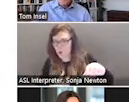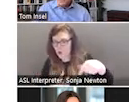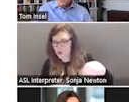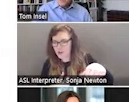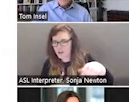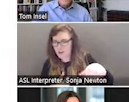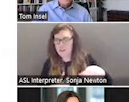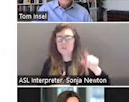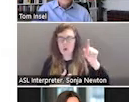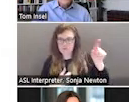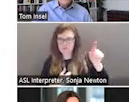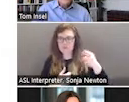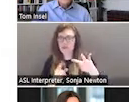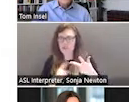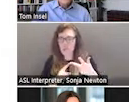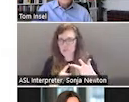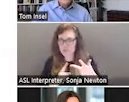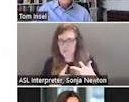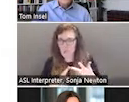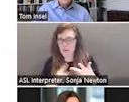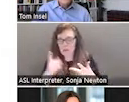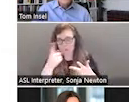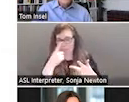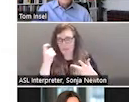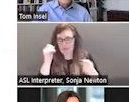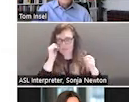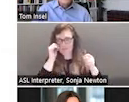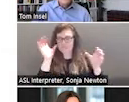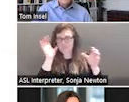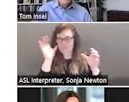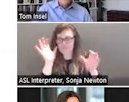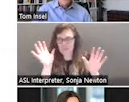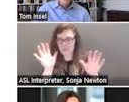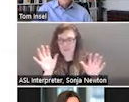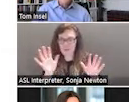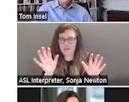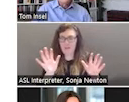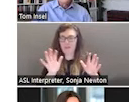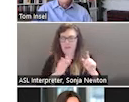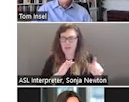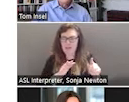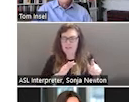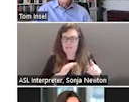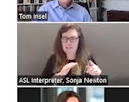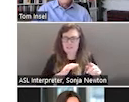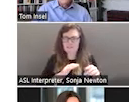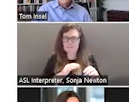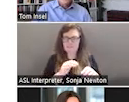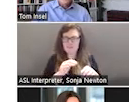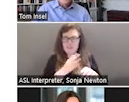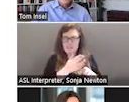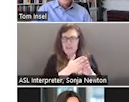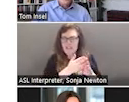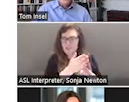here because it was so stunning to me to be in an industry that was growing and in some